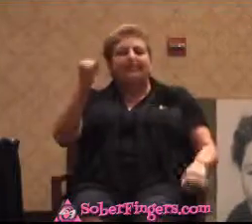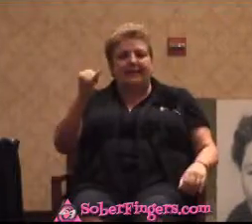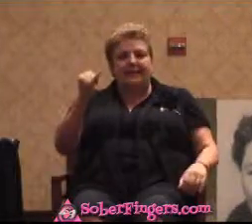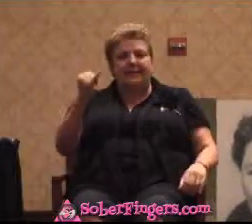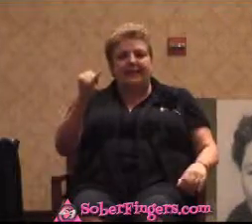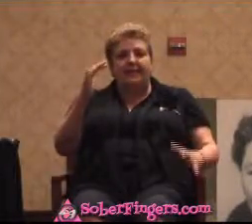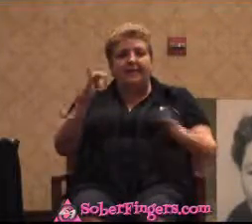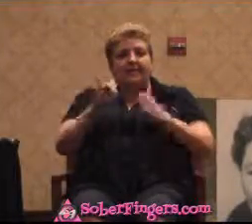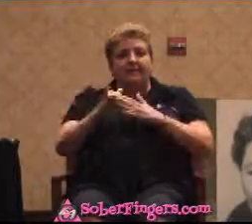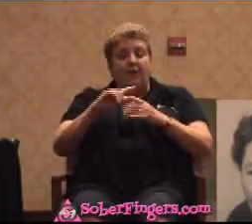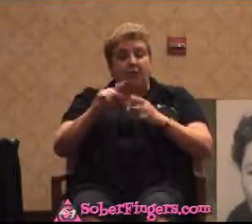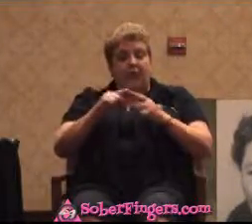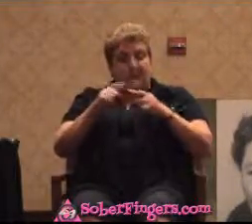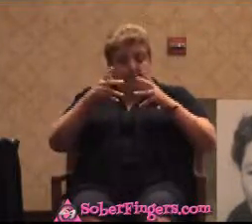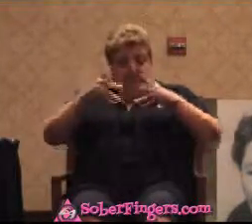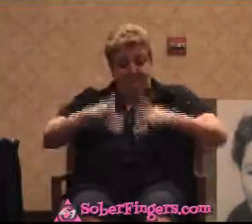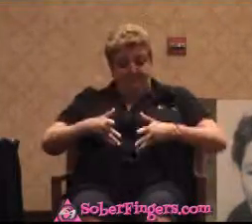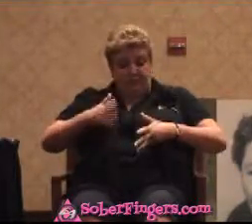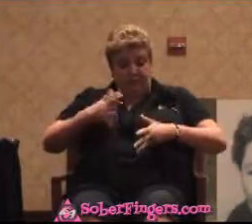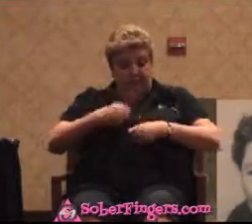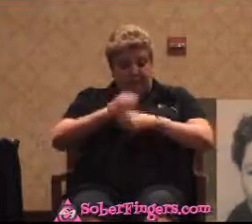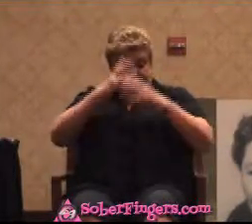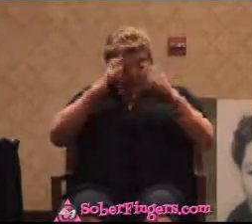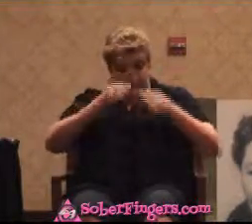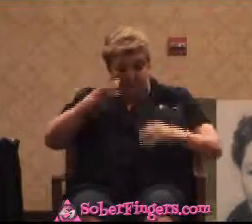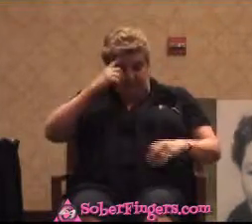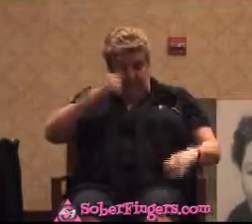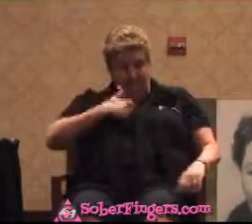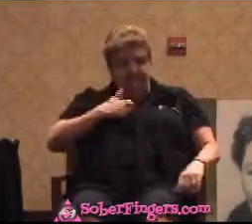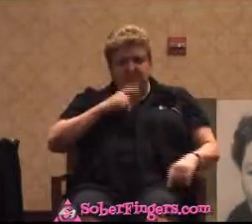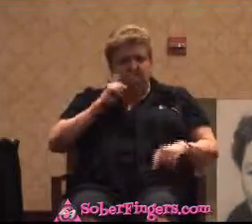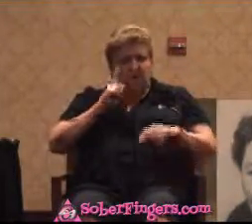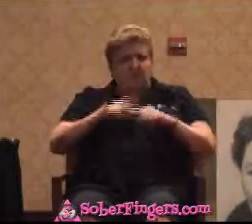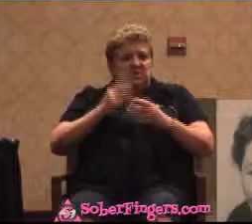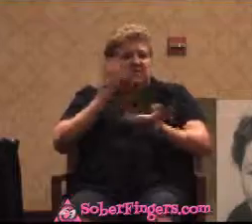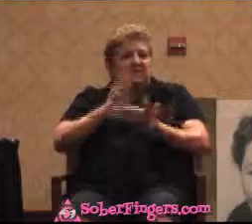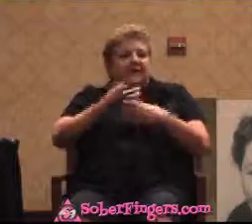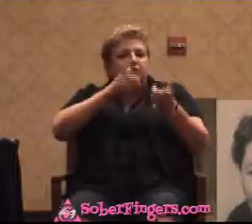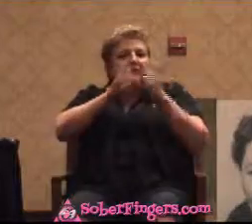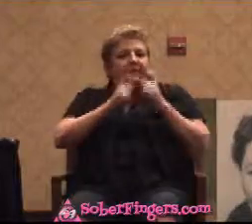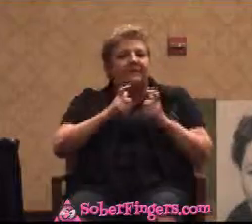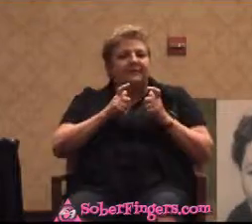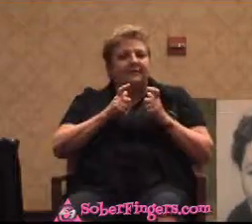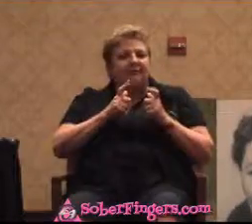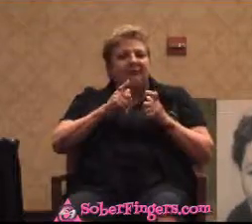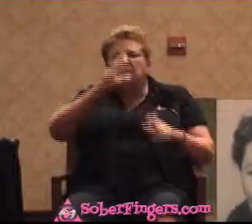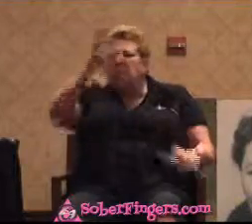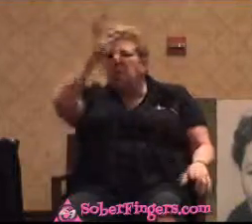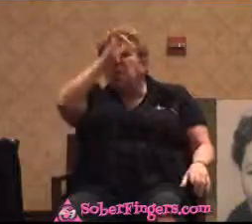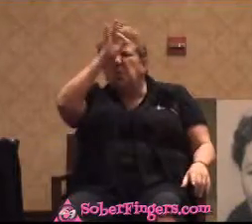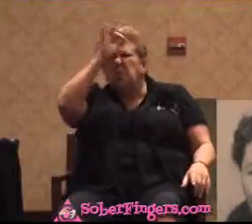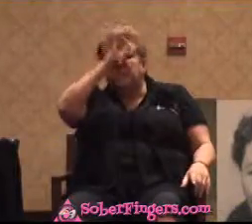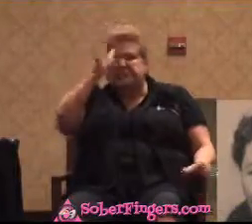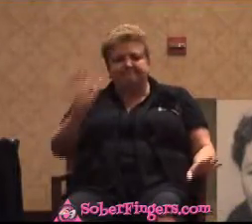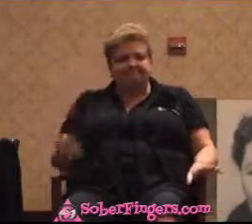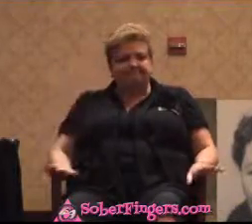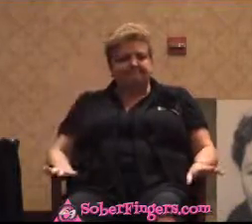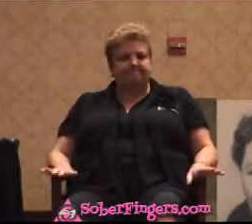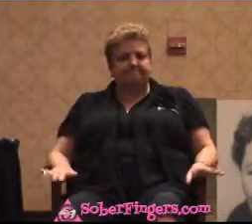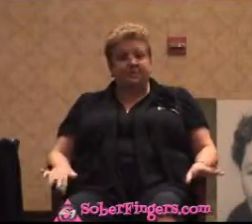own devices, I couldn't even make the decision to not drink again. I was clueless to that fact. So I started drinking again.